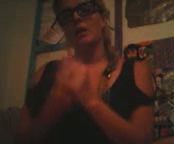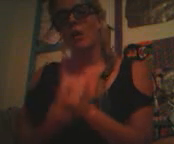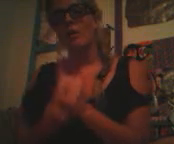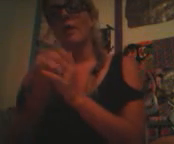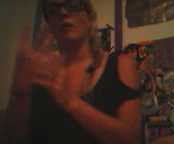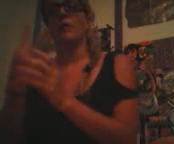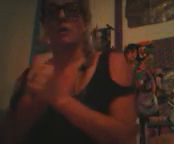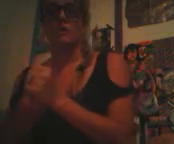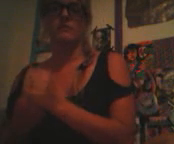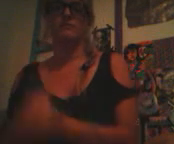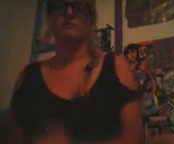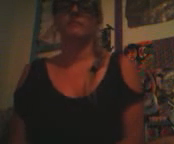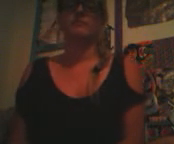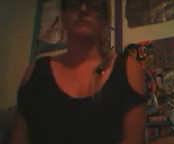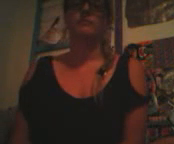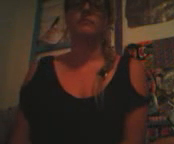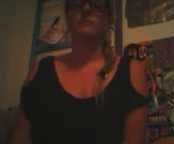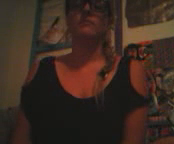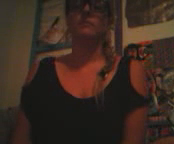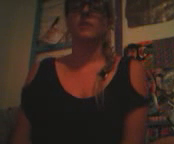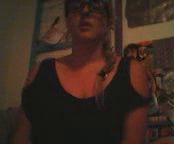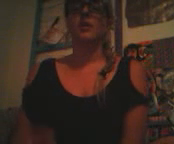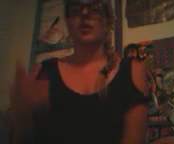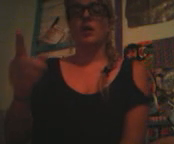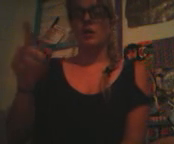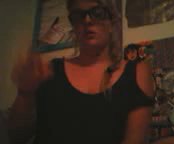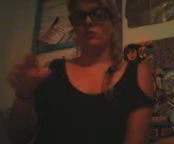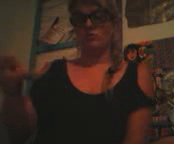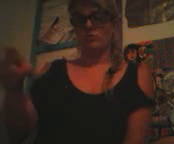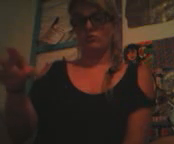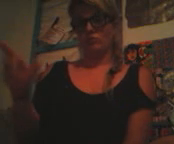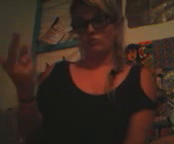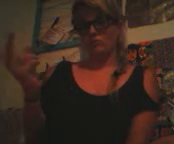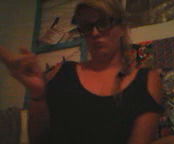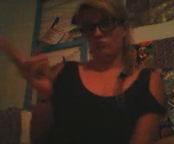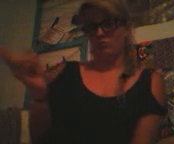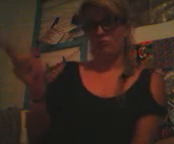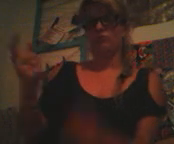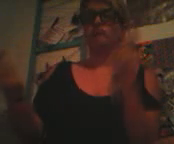places, which would make this a double replacement.